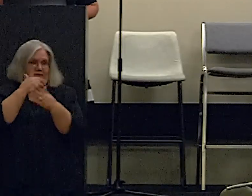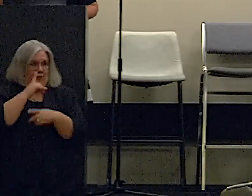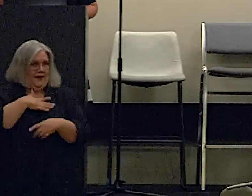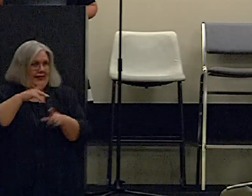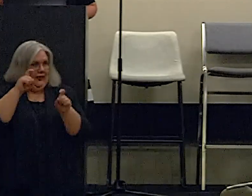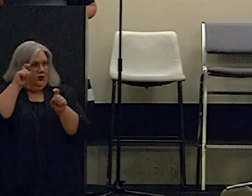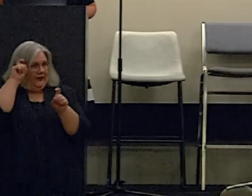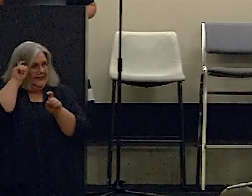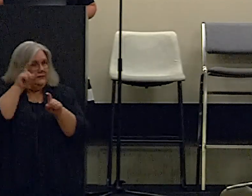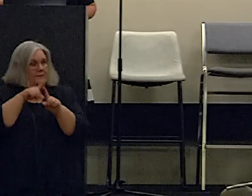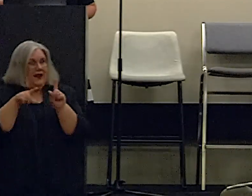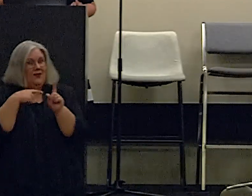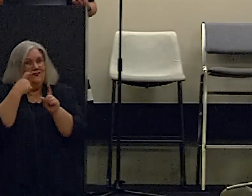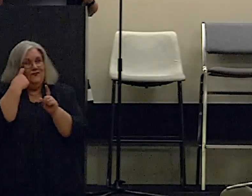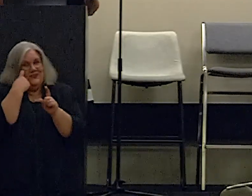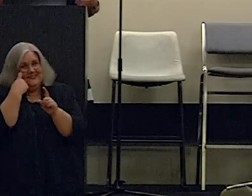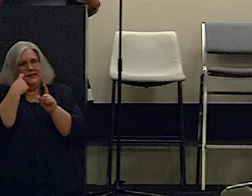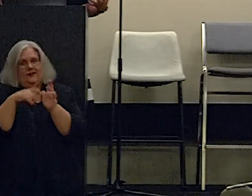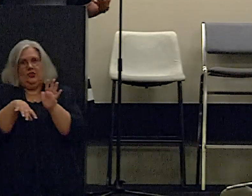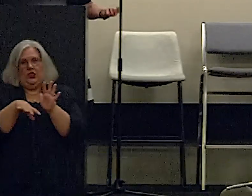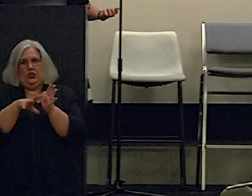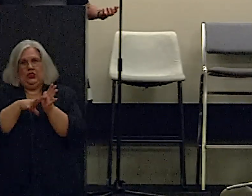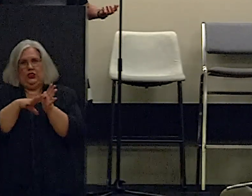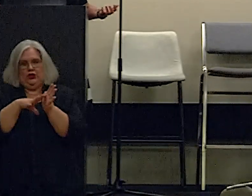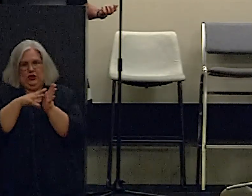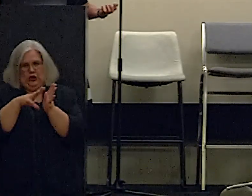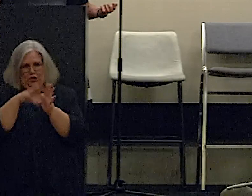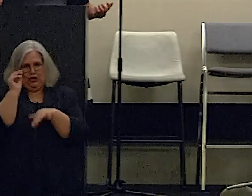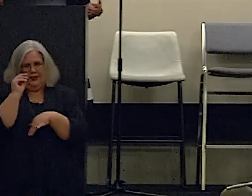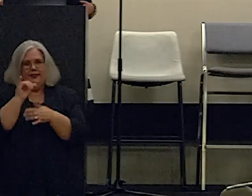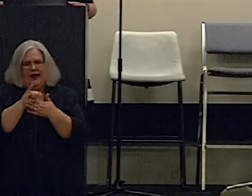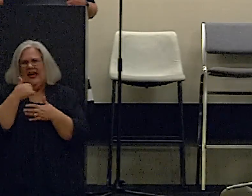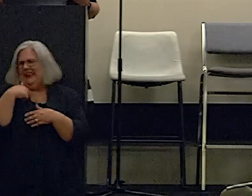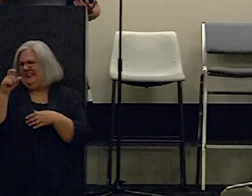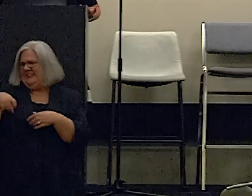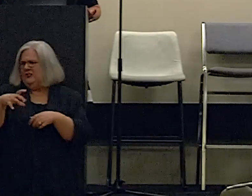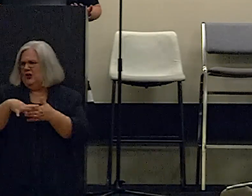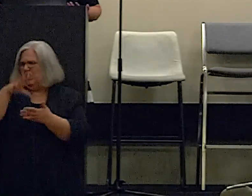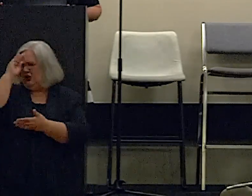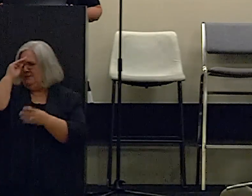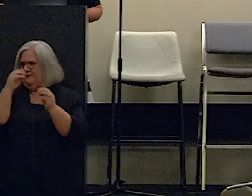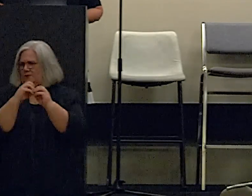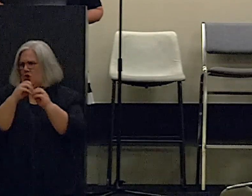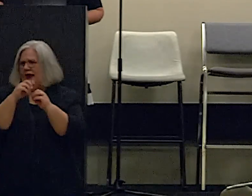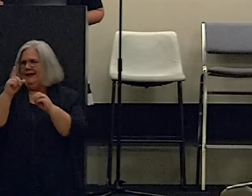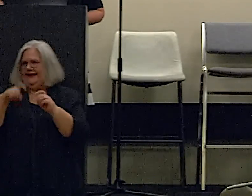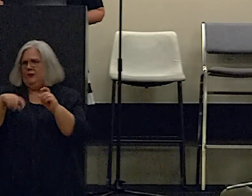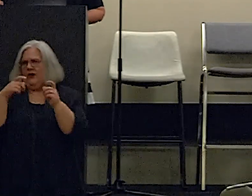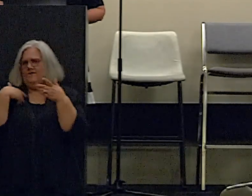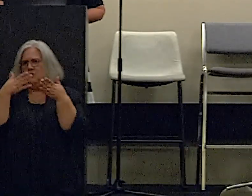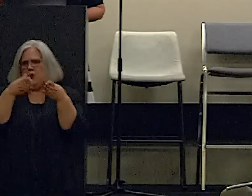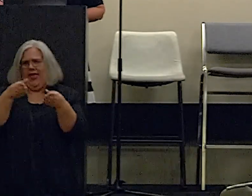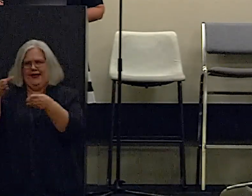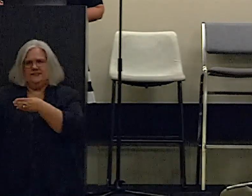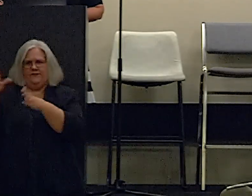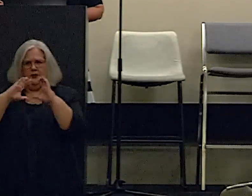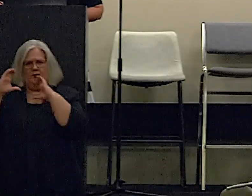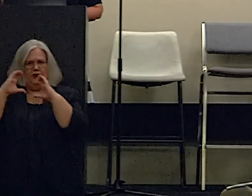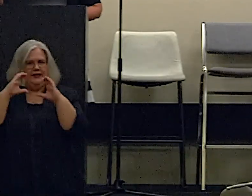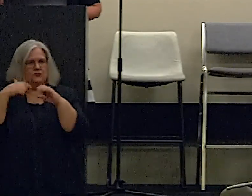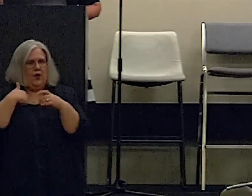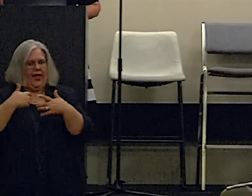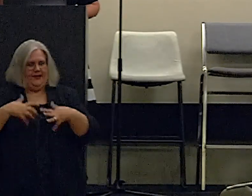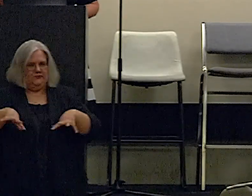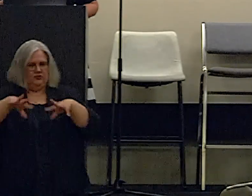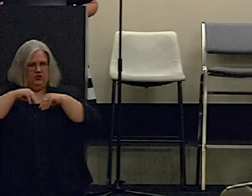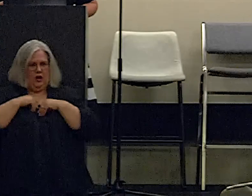aids, but I've recently learned that I need to learn more, right? I need to make sure that I have ways of communicating. So I took it upon myself,